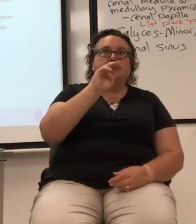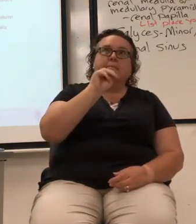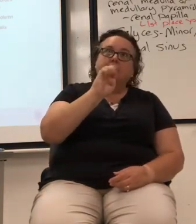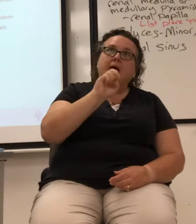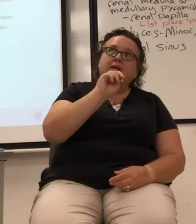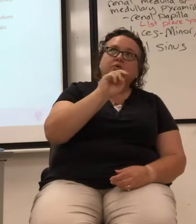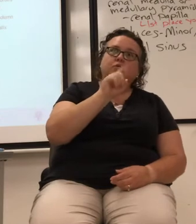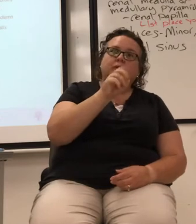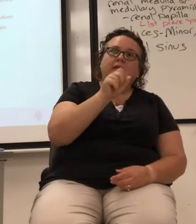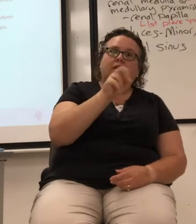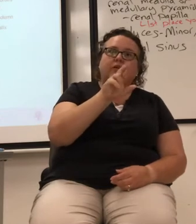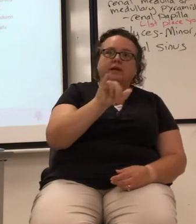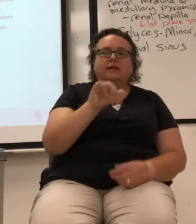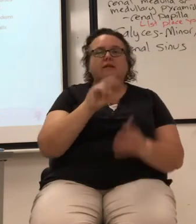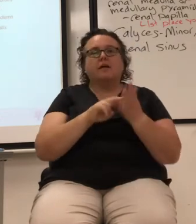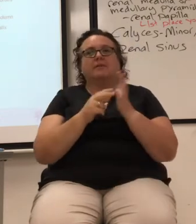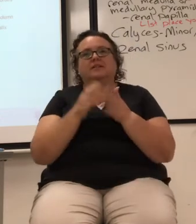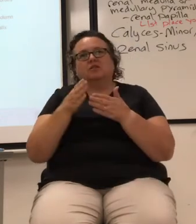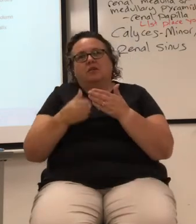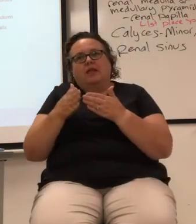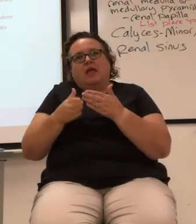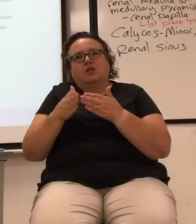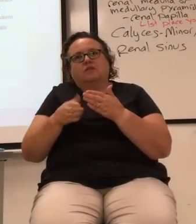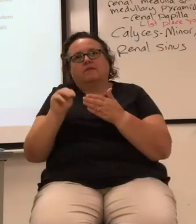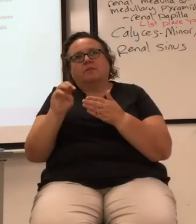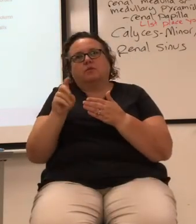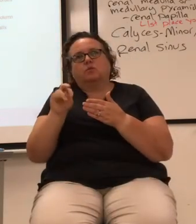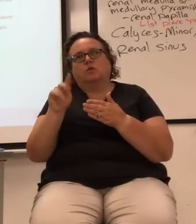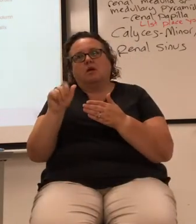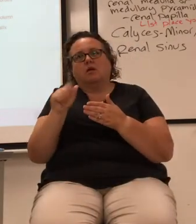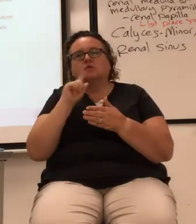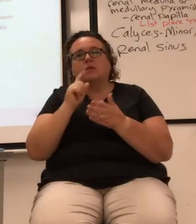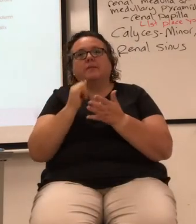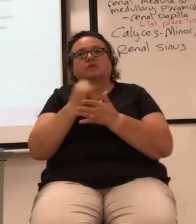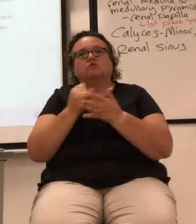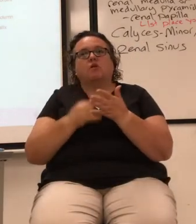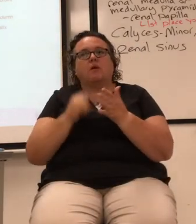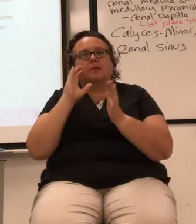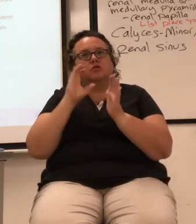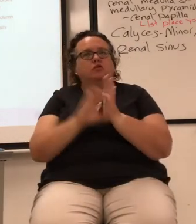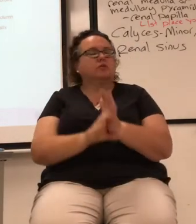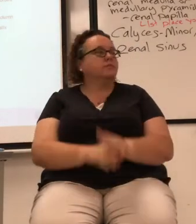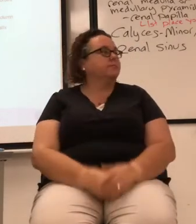so it's going to be right at the edge of cortex medulla. So I'll draw